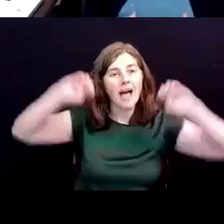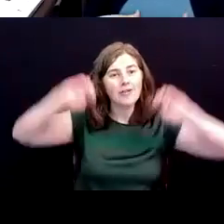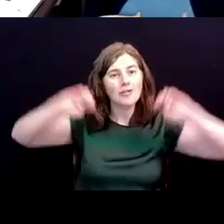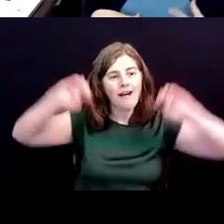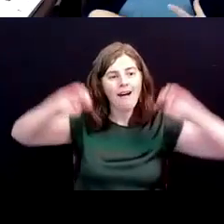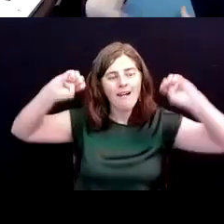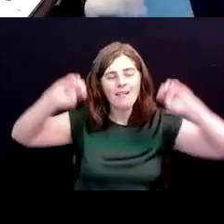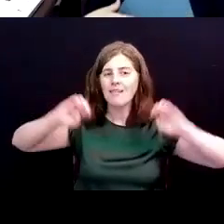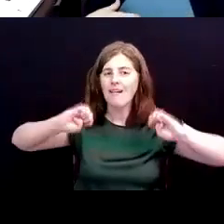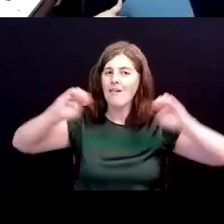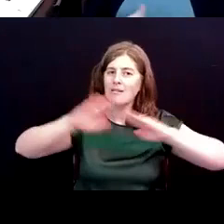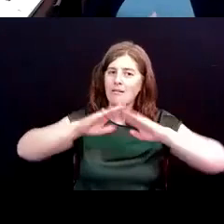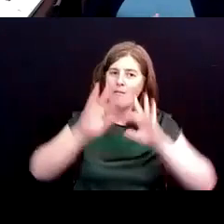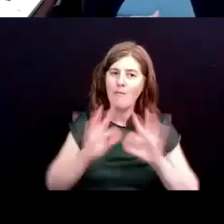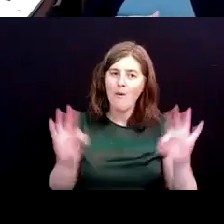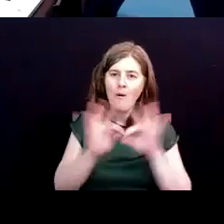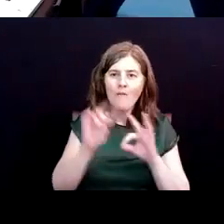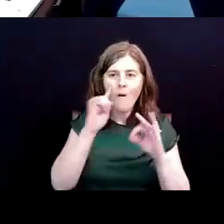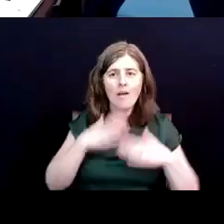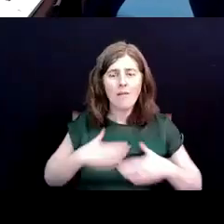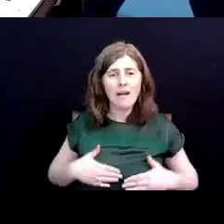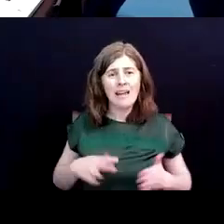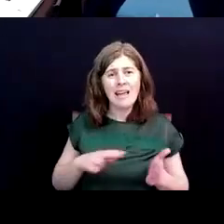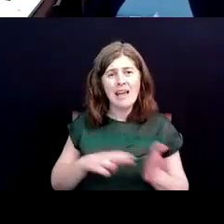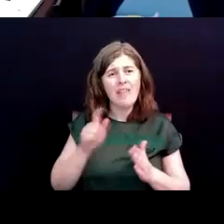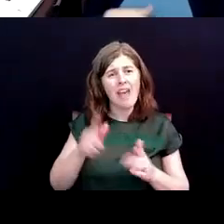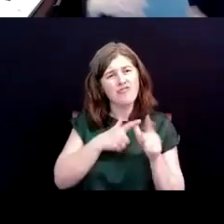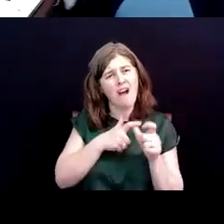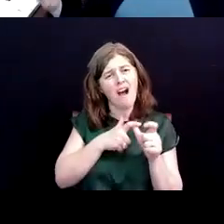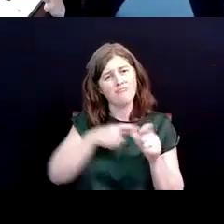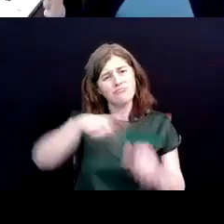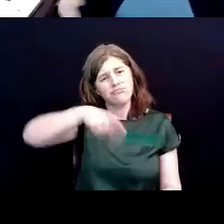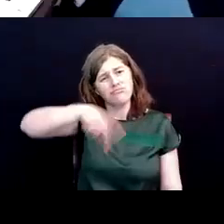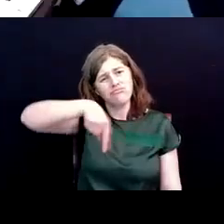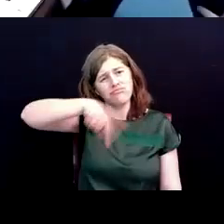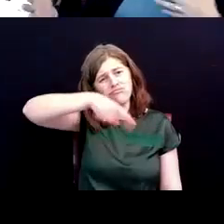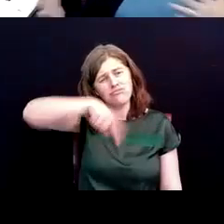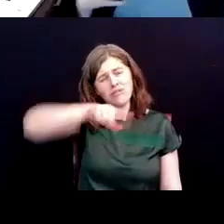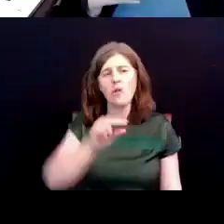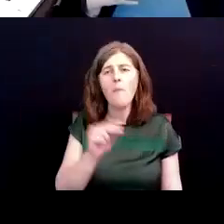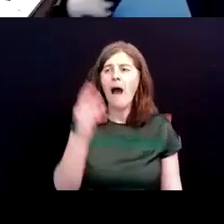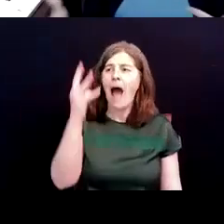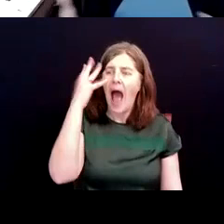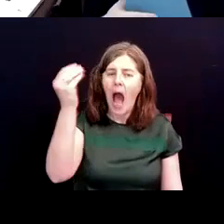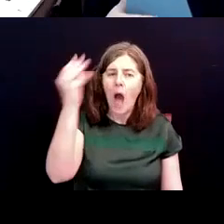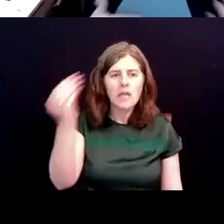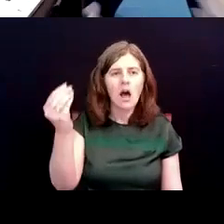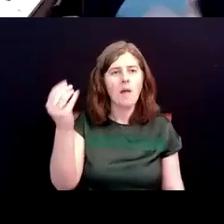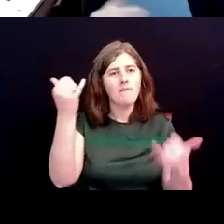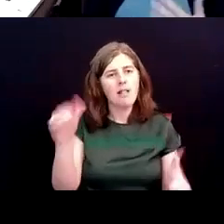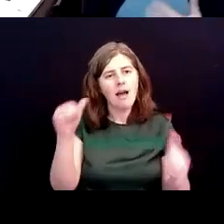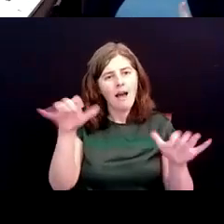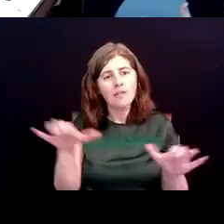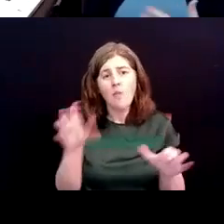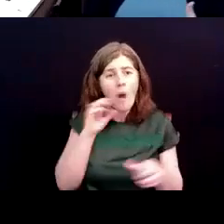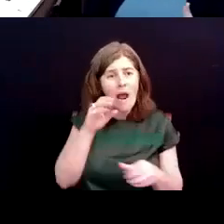really important to the body. This doesn't mean they got to go run a marathon or, any of those things. Just outside being active, or